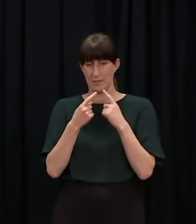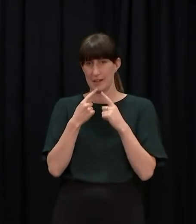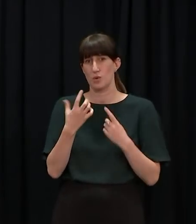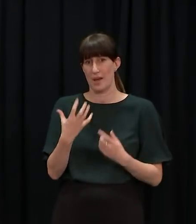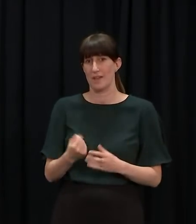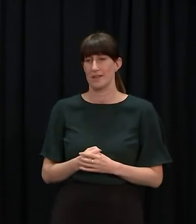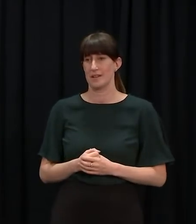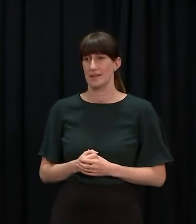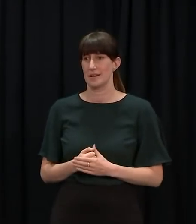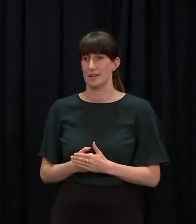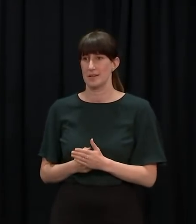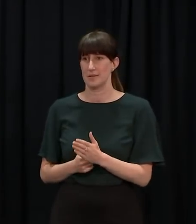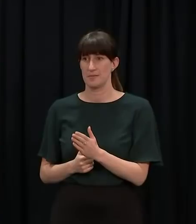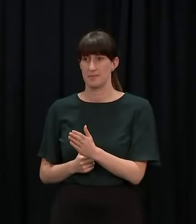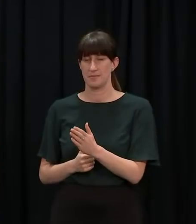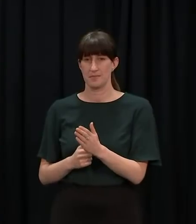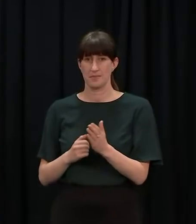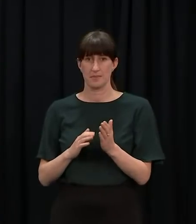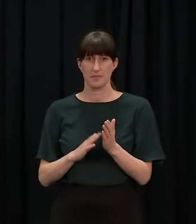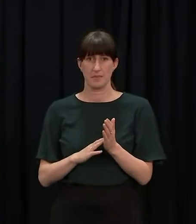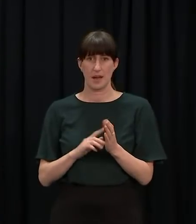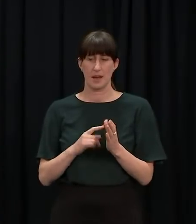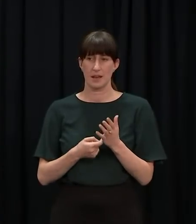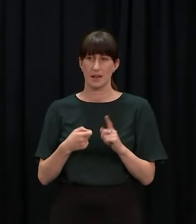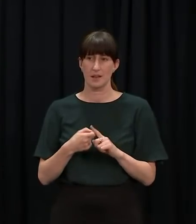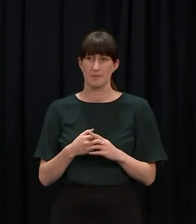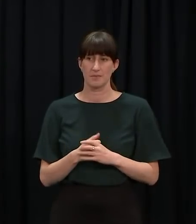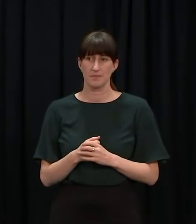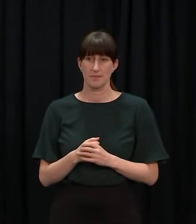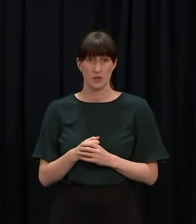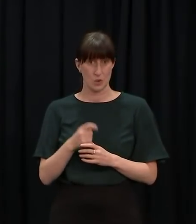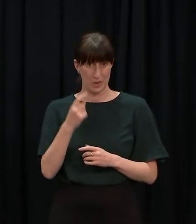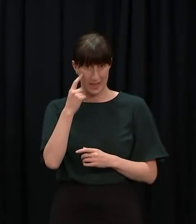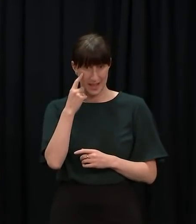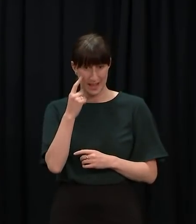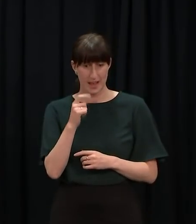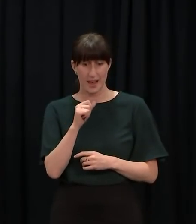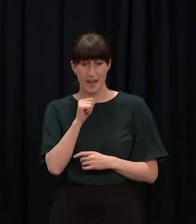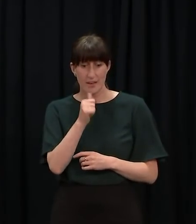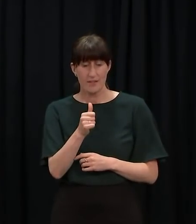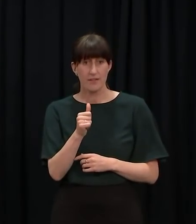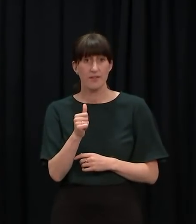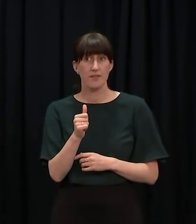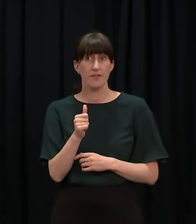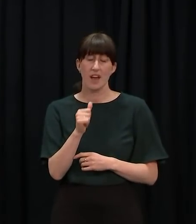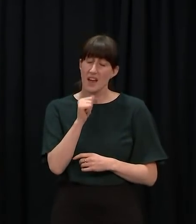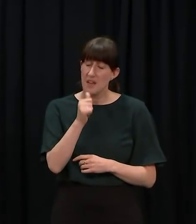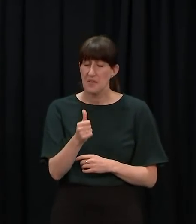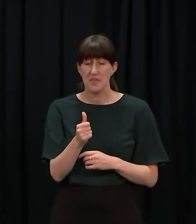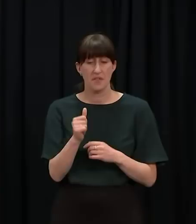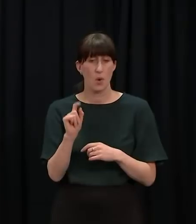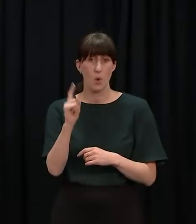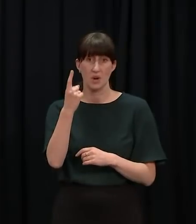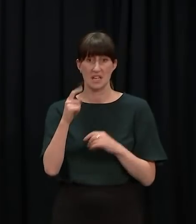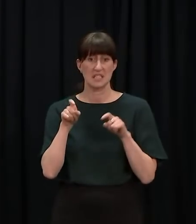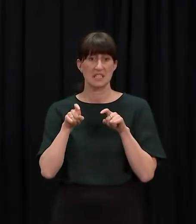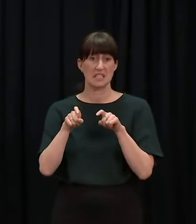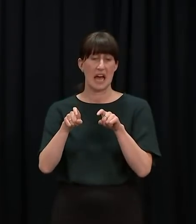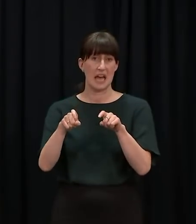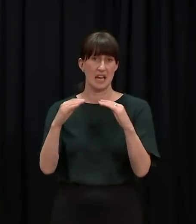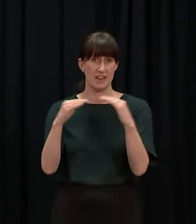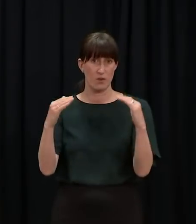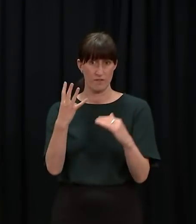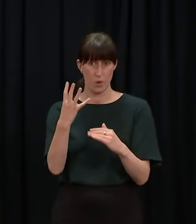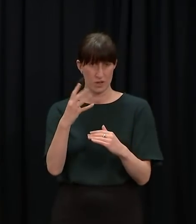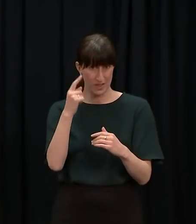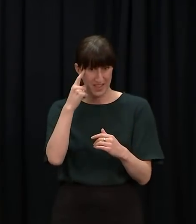think either of you that staying in level four for longer for Auckland would have made a difference, or had it done everything that it could do? I